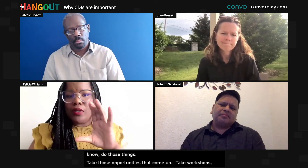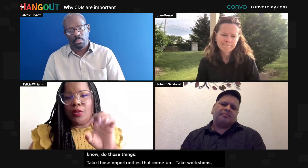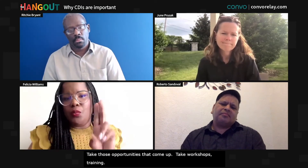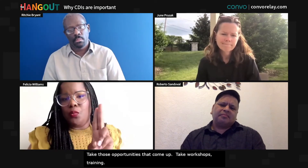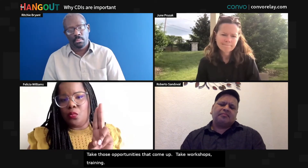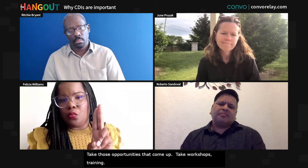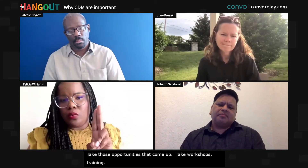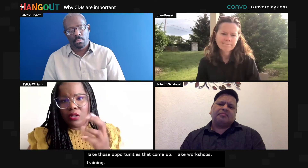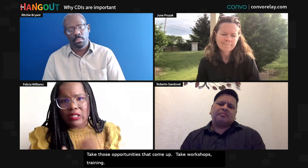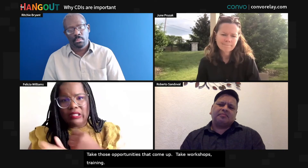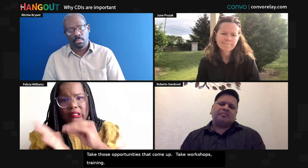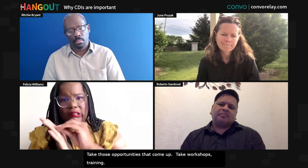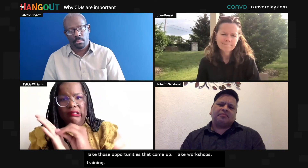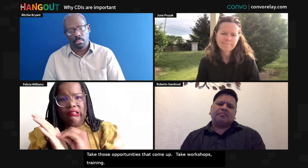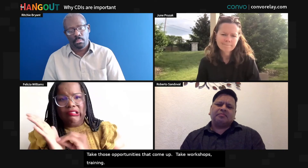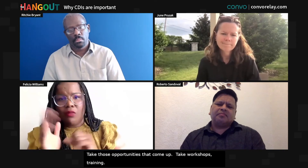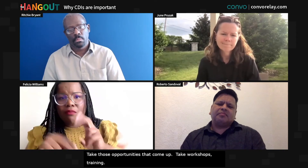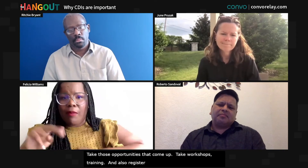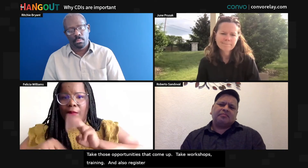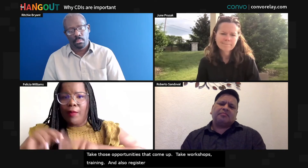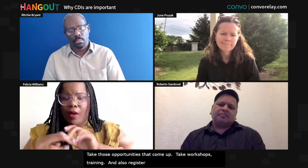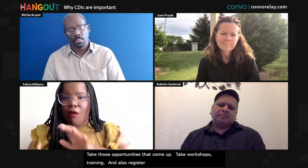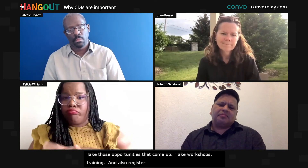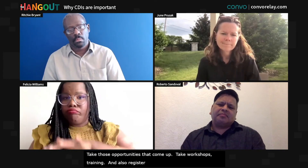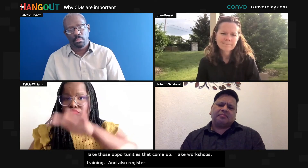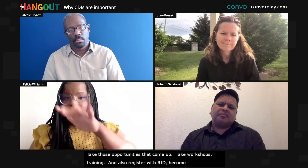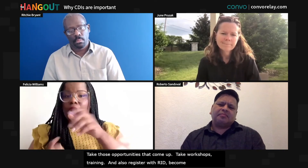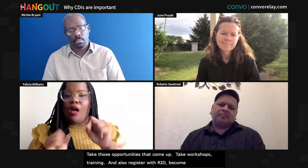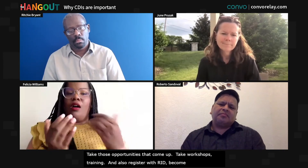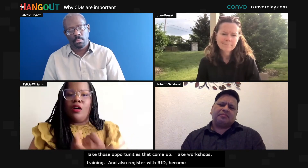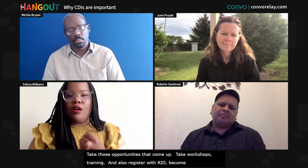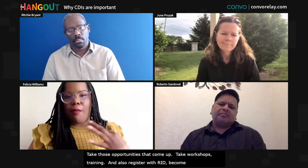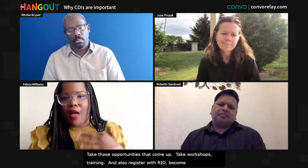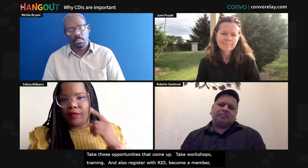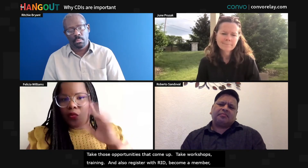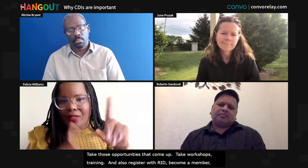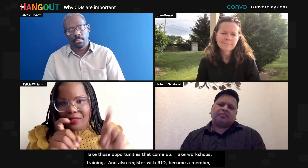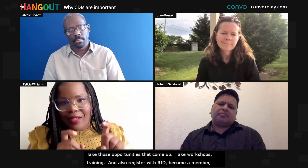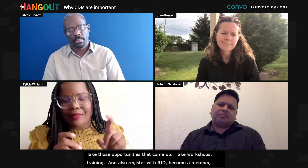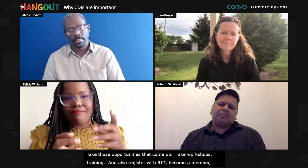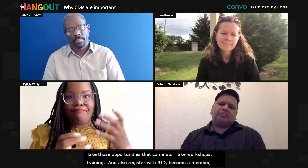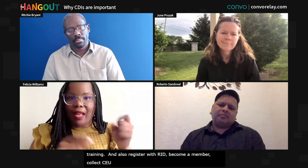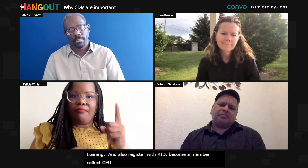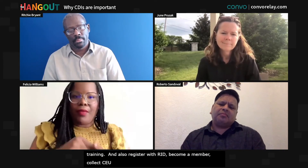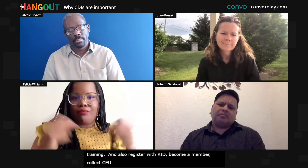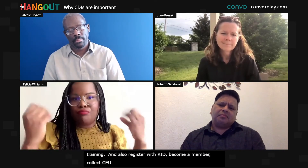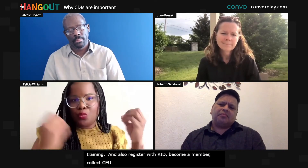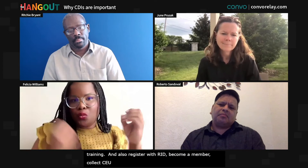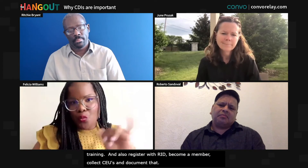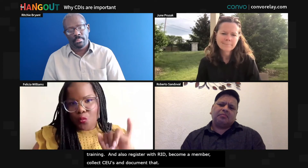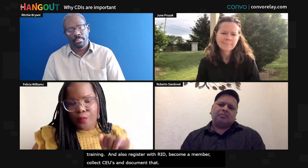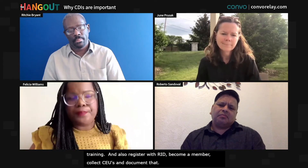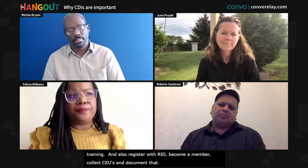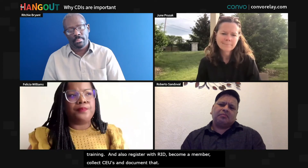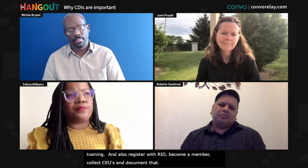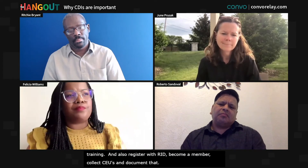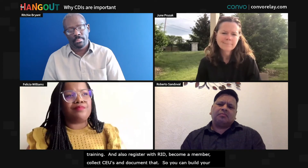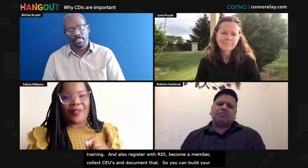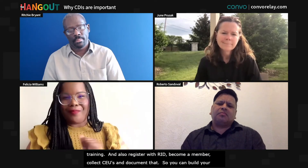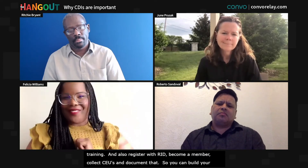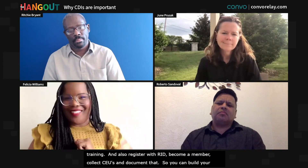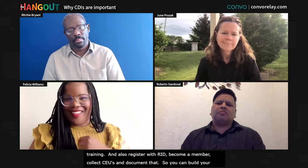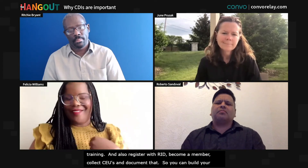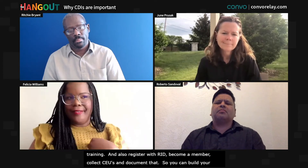with RID, become a member, collect CEUs and document that. And so you can build your resume and your portfolio,